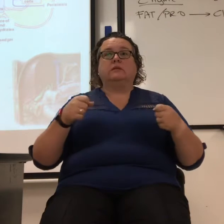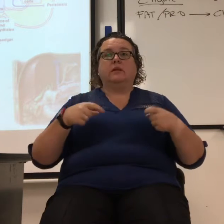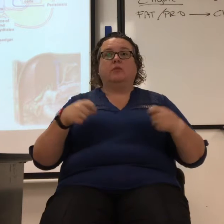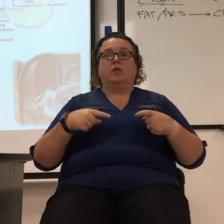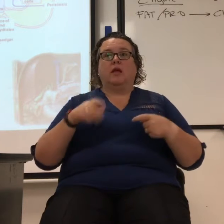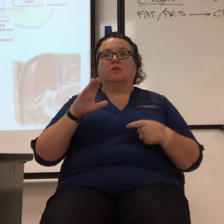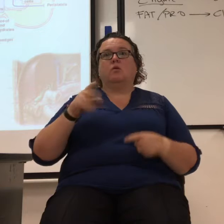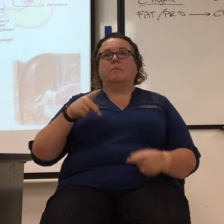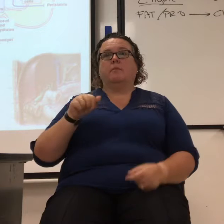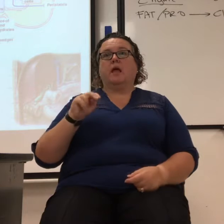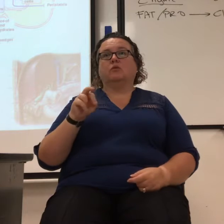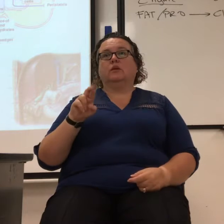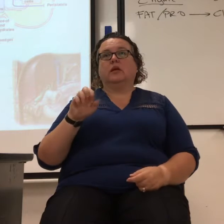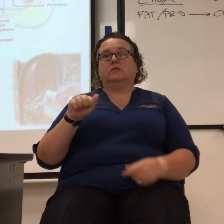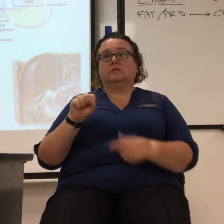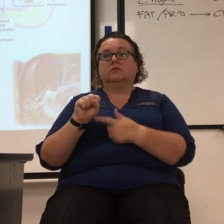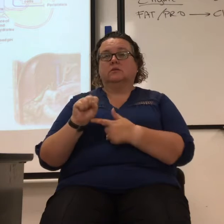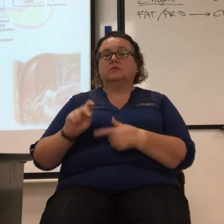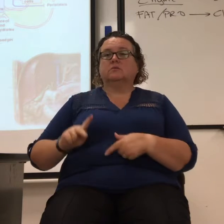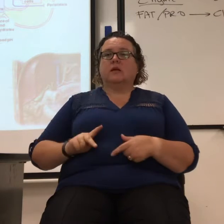to secrete